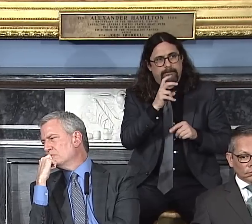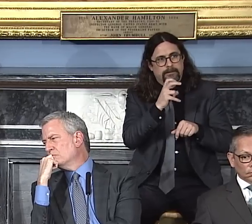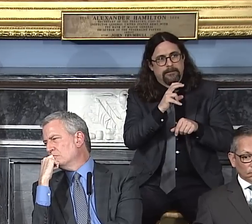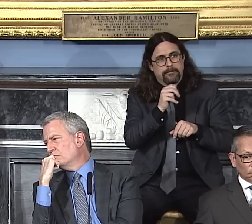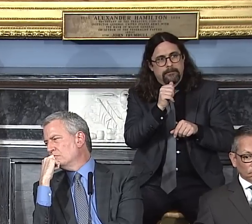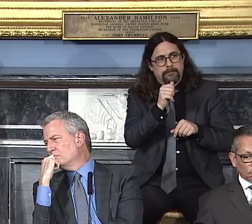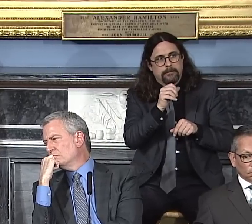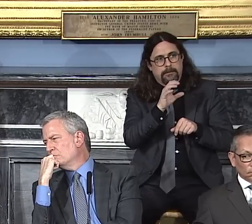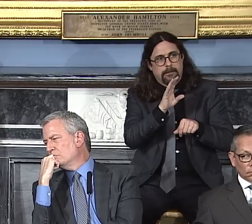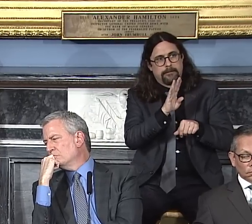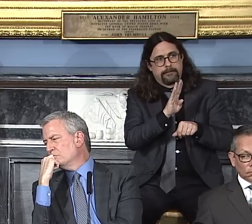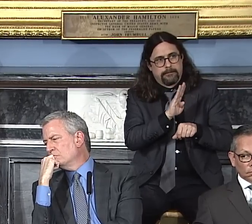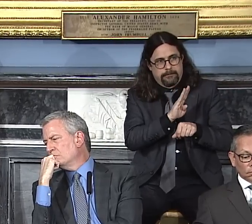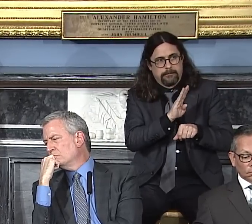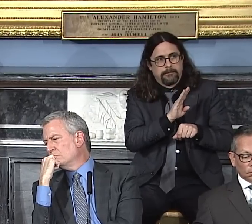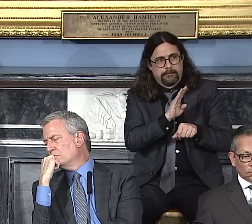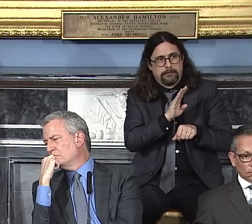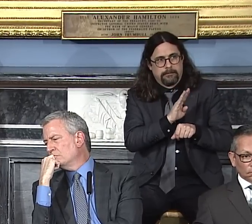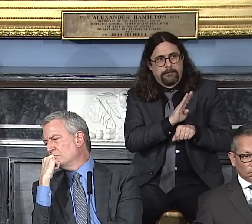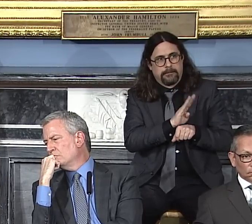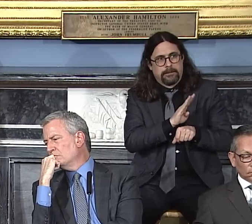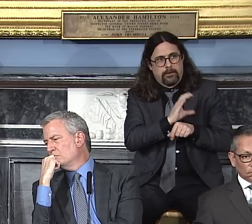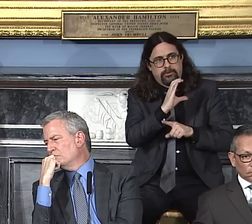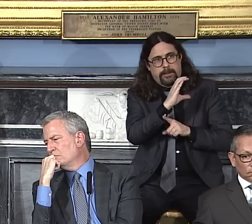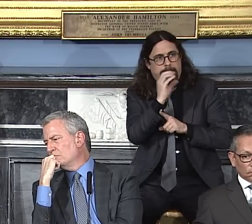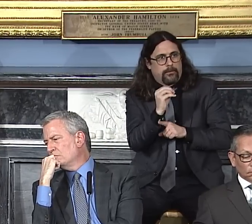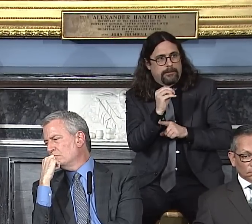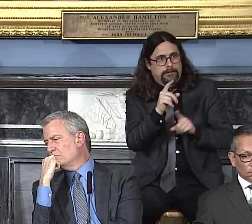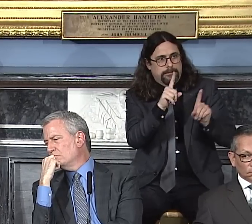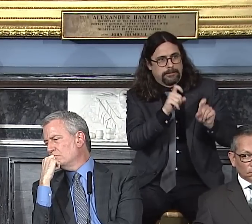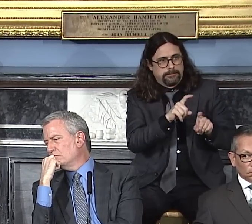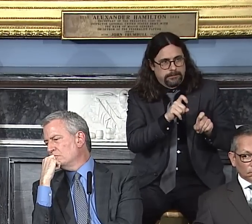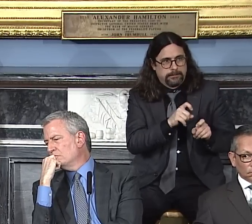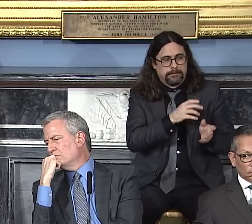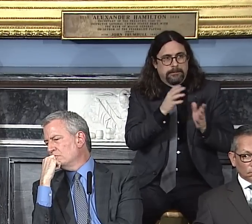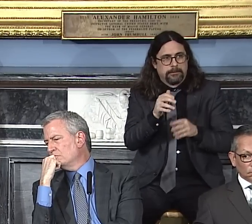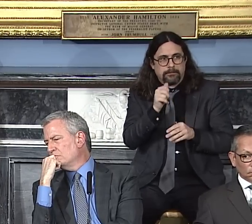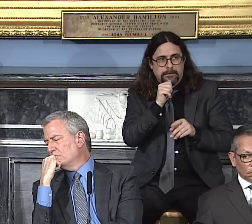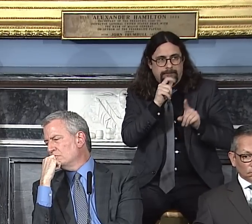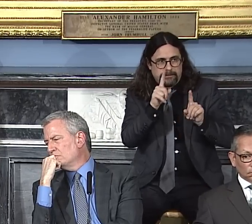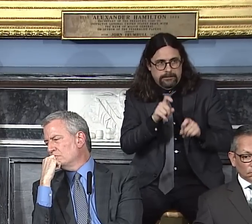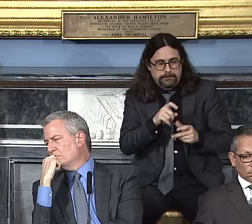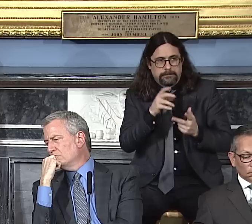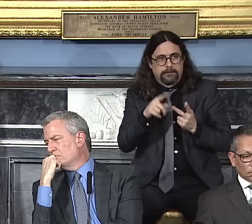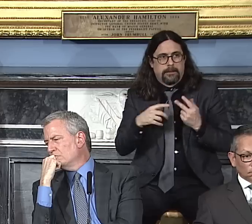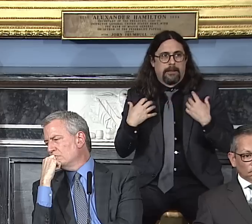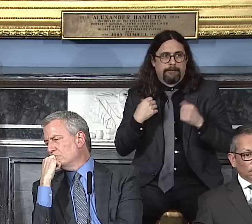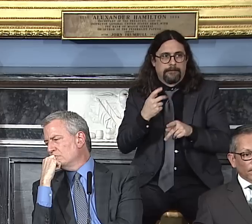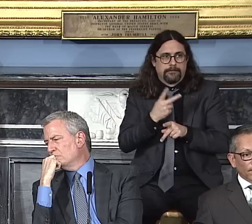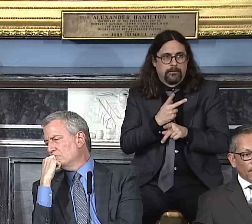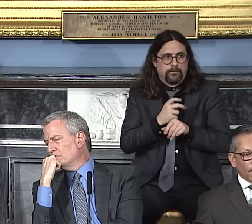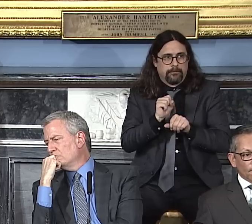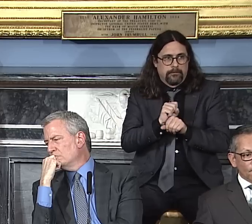prioritizing testing healthcare workers who may have been exposed, testing individuals who may be in critical